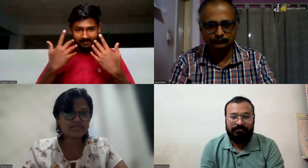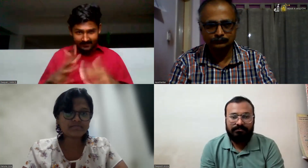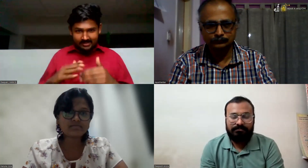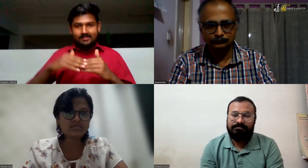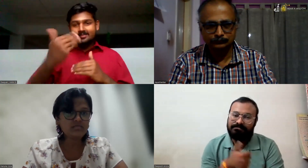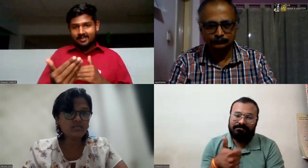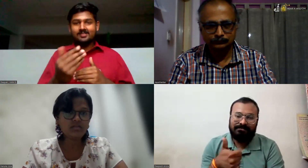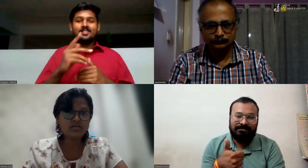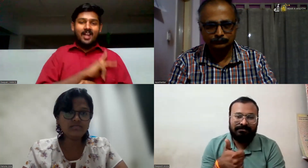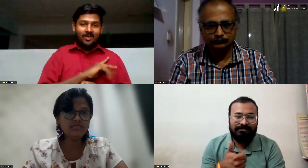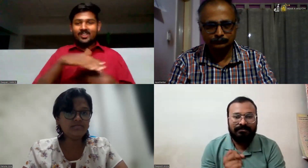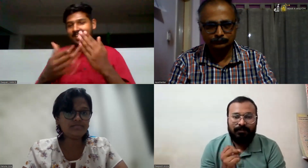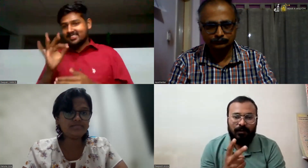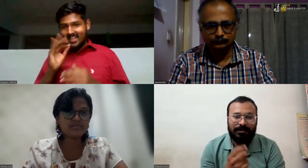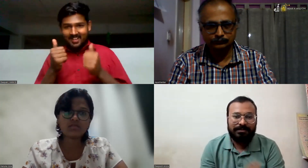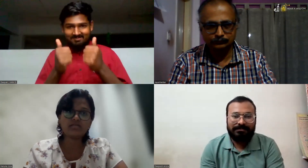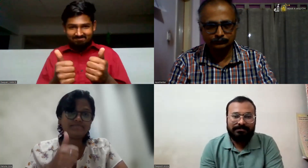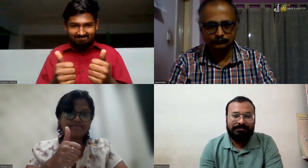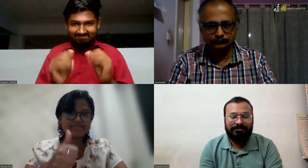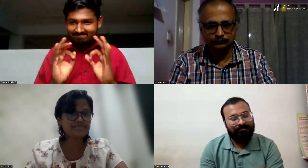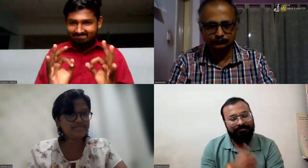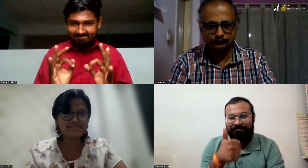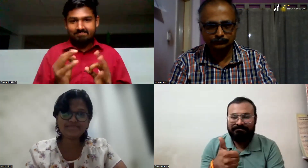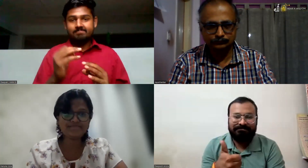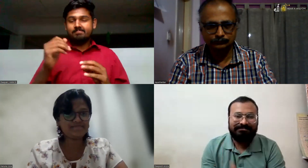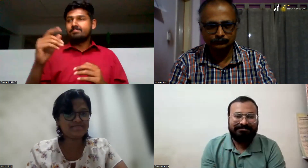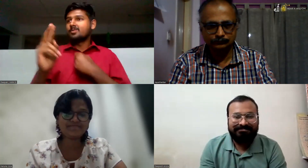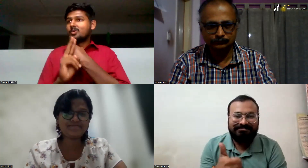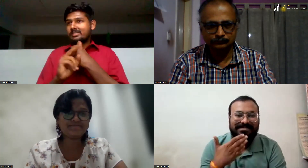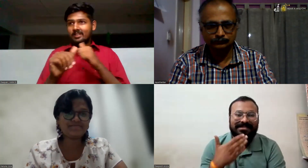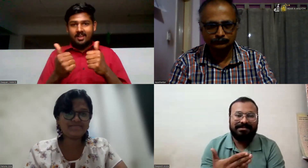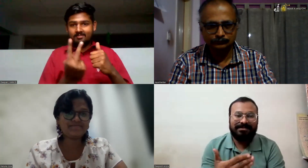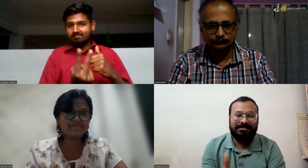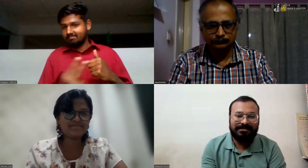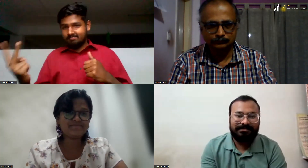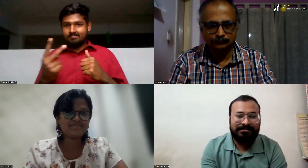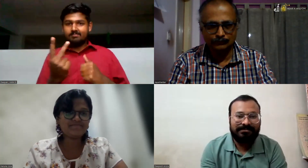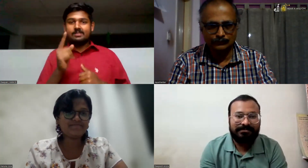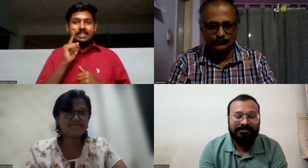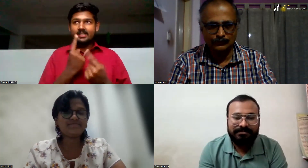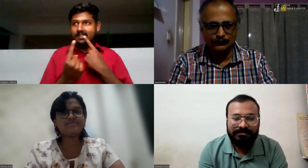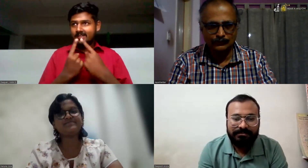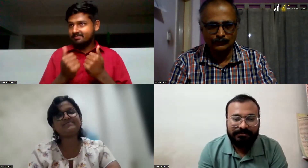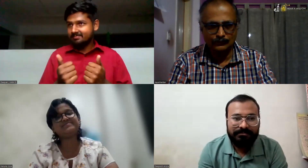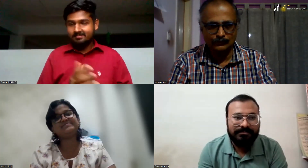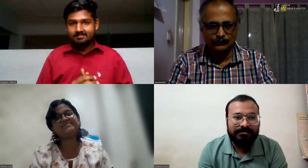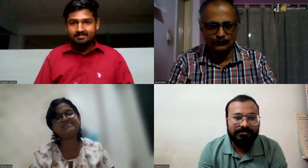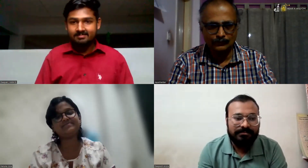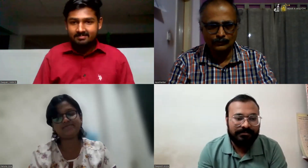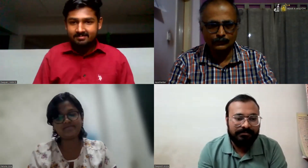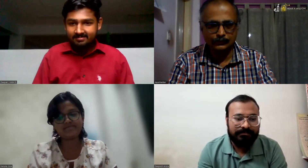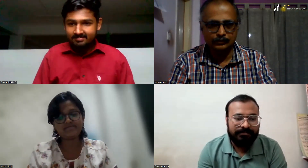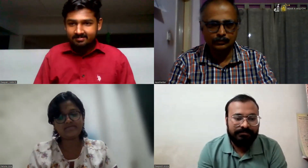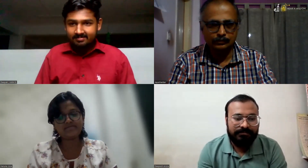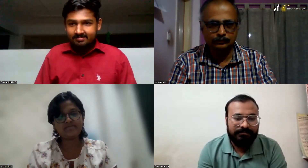Karuna and Deepesh to be here in the meeting with us, but we will be questioning Jayashankar for some time, and